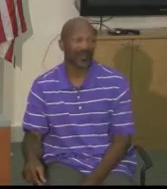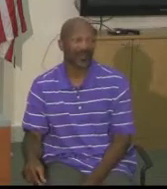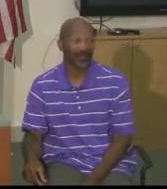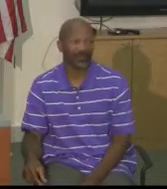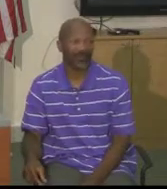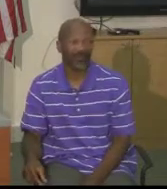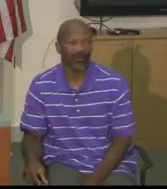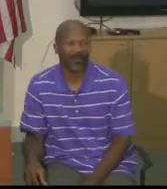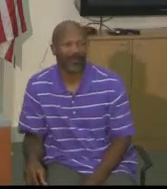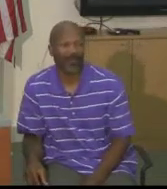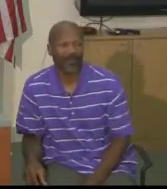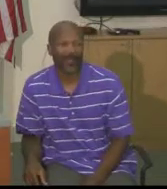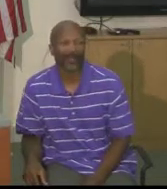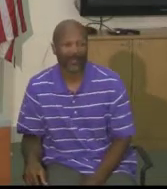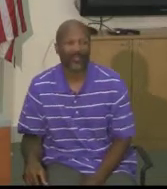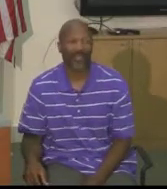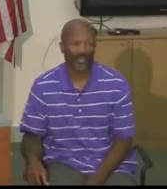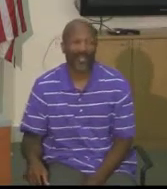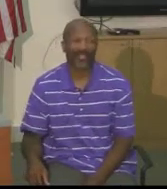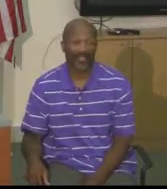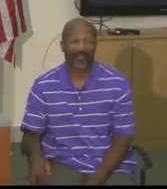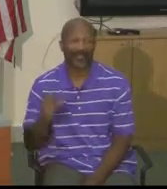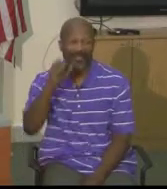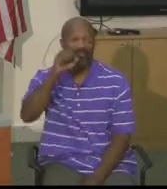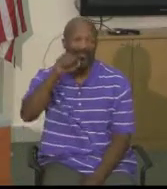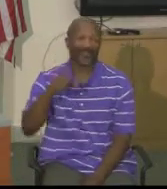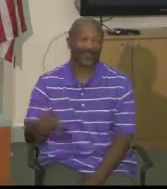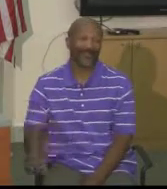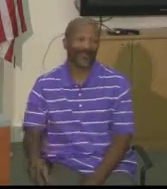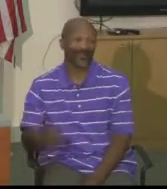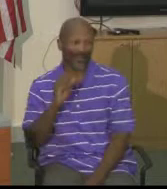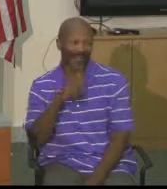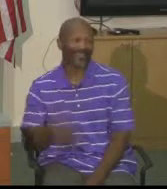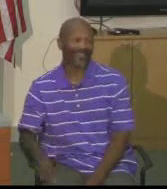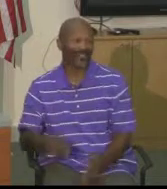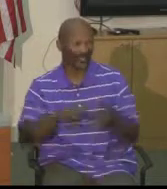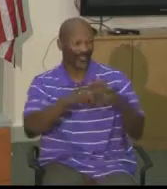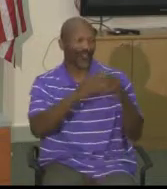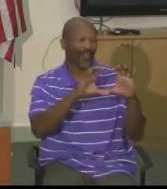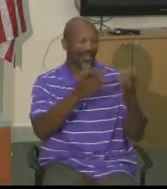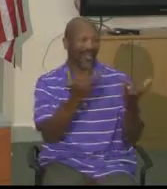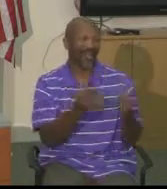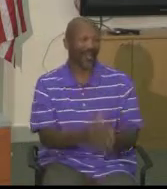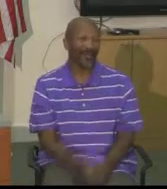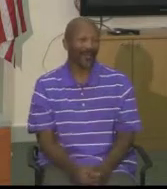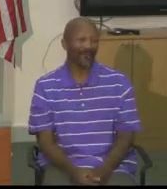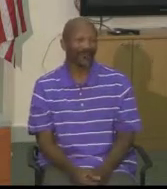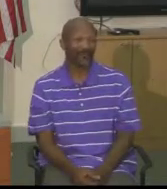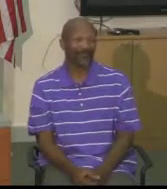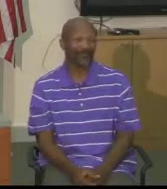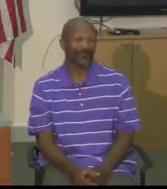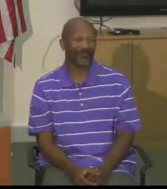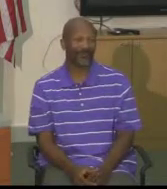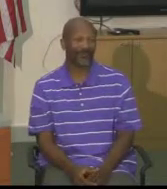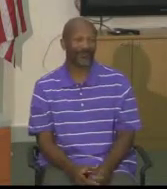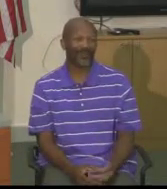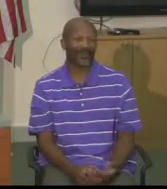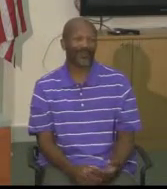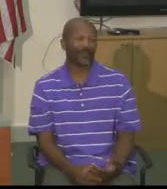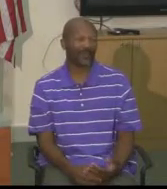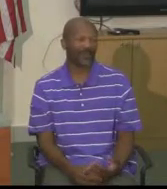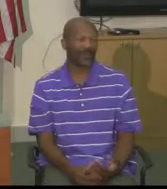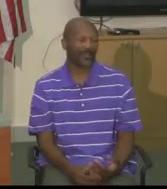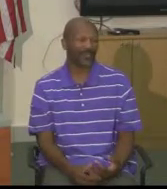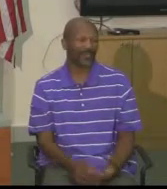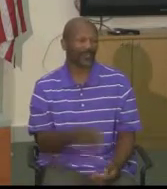We're talking about lows. You gonna start the class now? Yes. In 5 minutes. Actually, then 10 minutes.